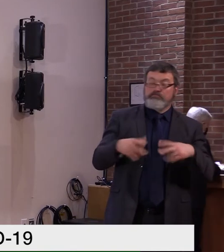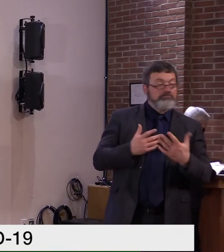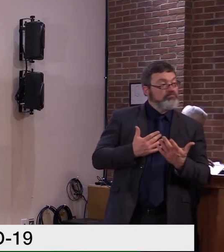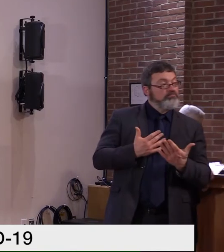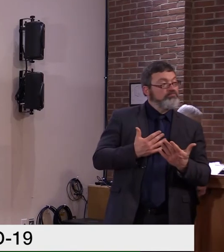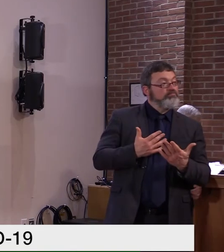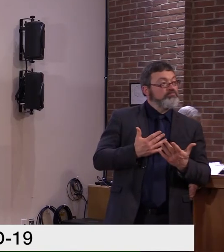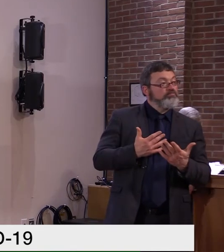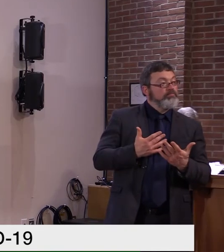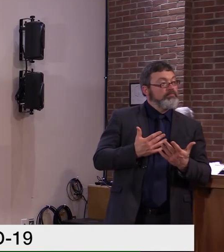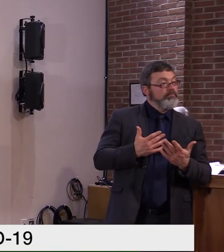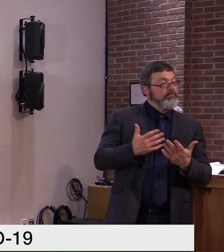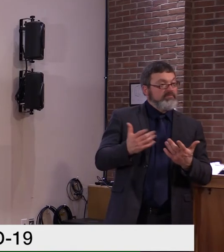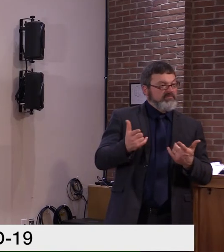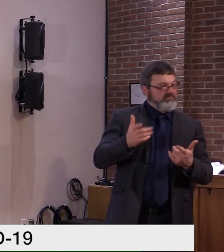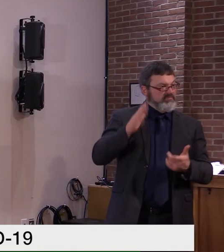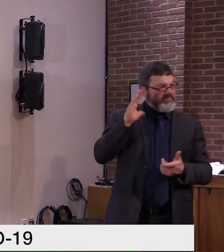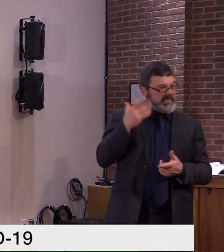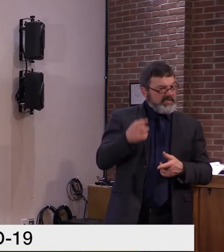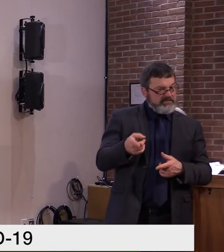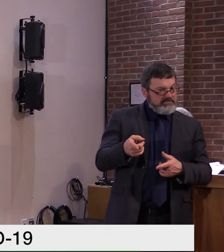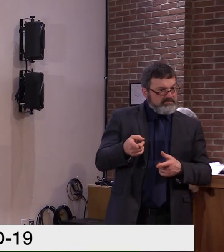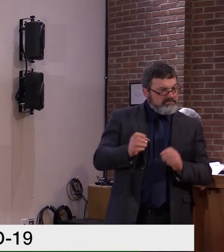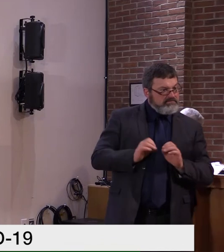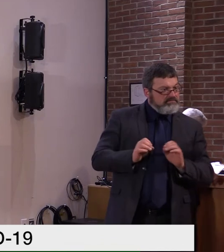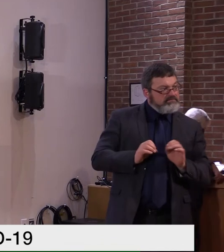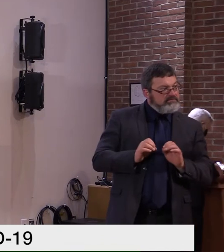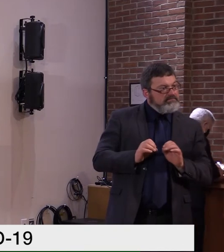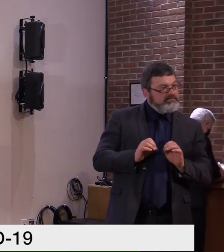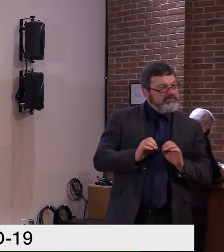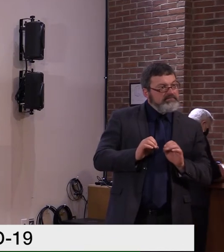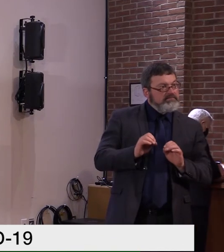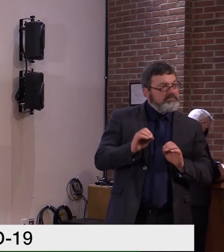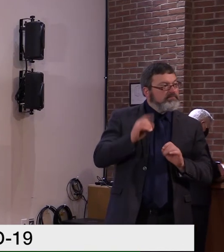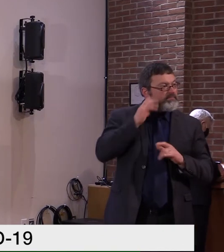Joel, Burlington Free Press?